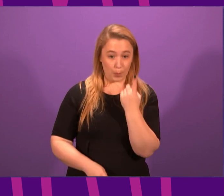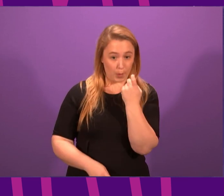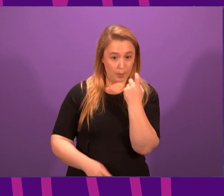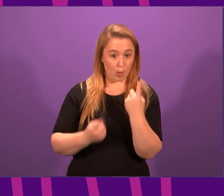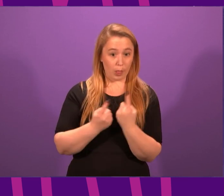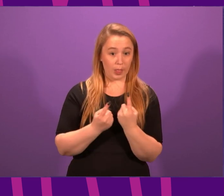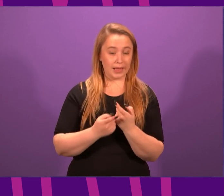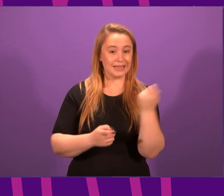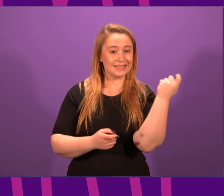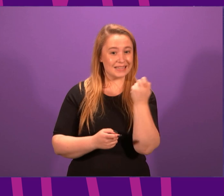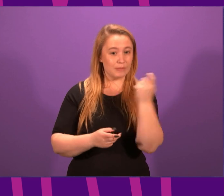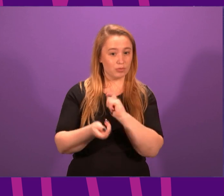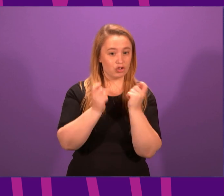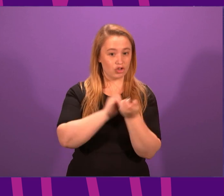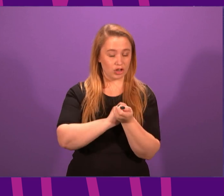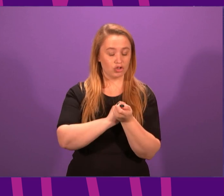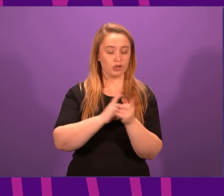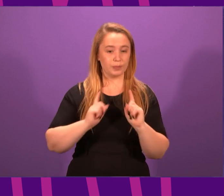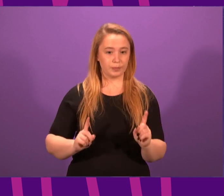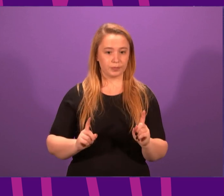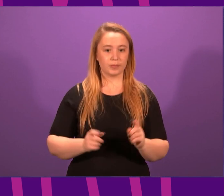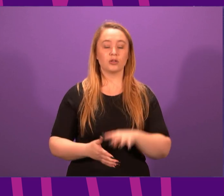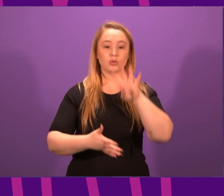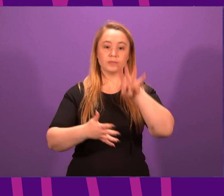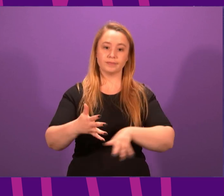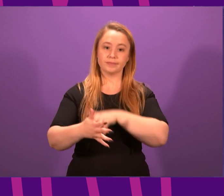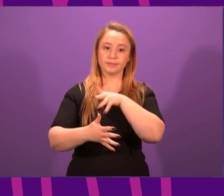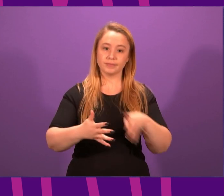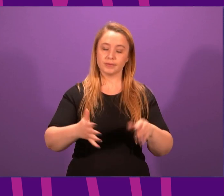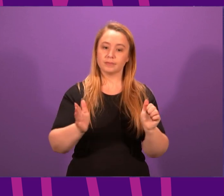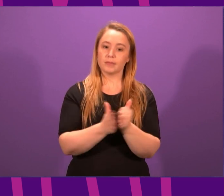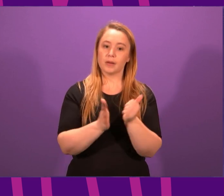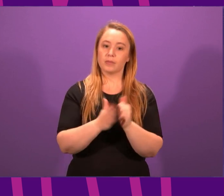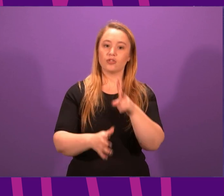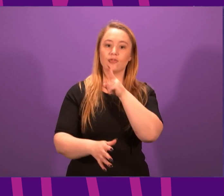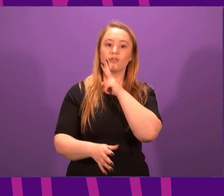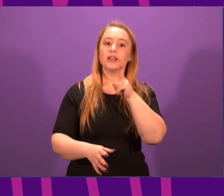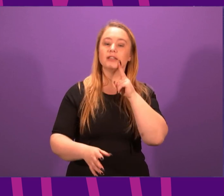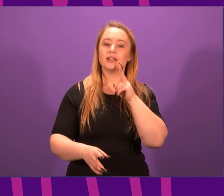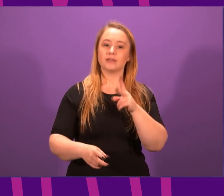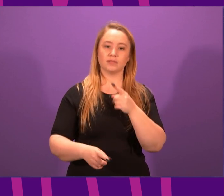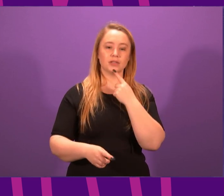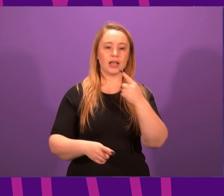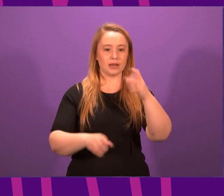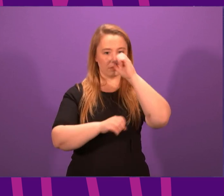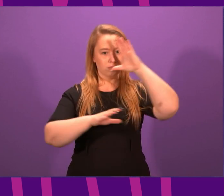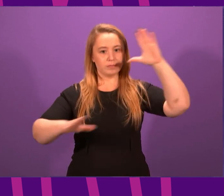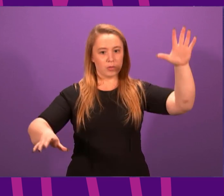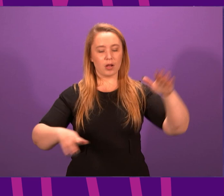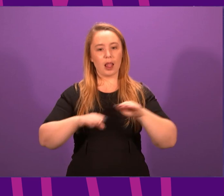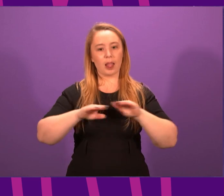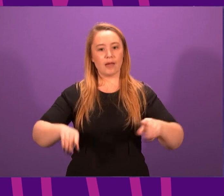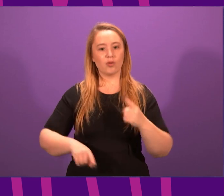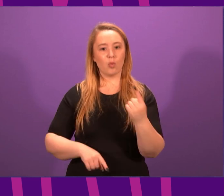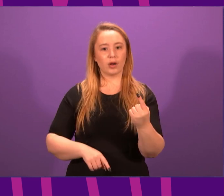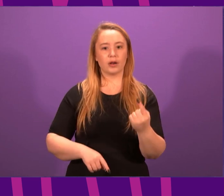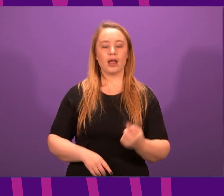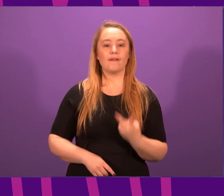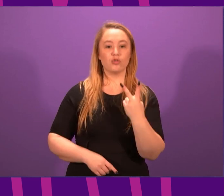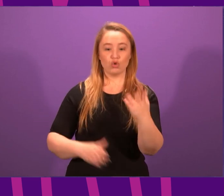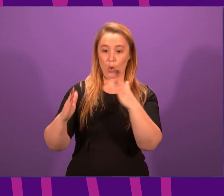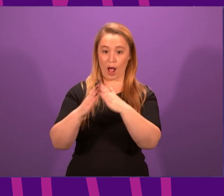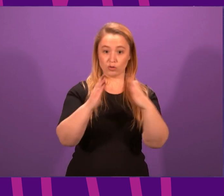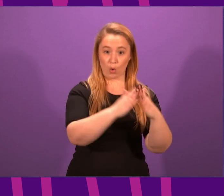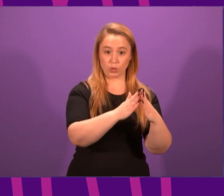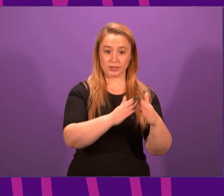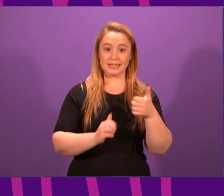hopefully temporary change. The table published on Friday envisaged that at level 1 we would be able to meet with 6 people from 2 households in our own